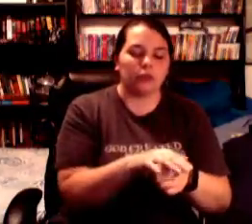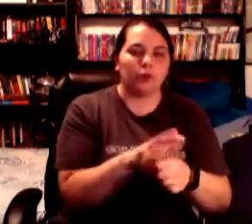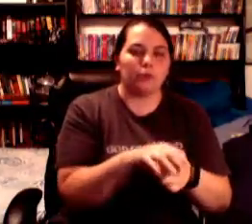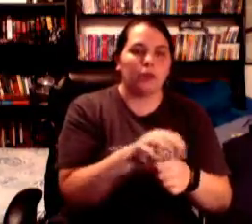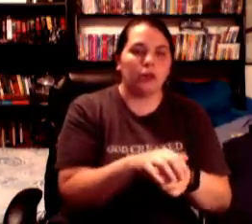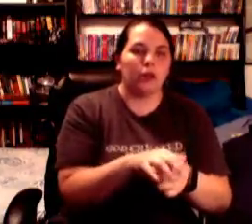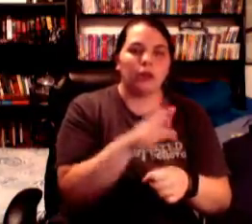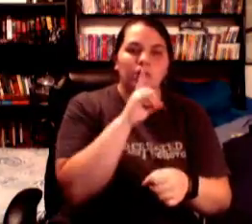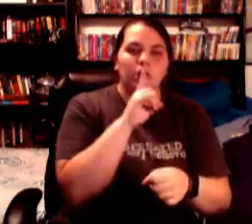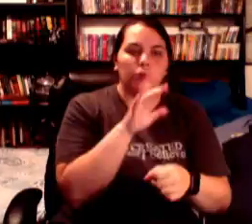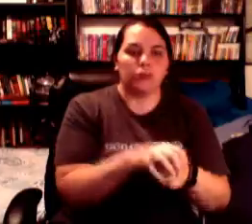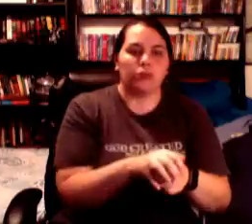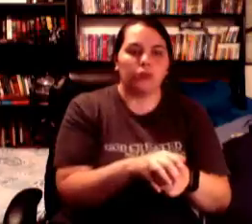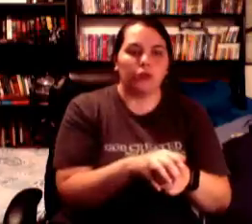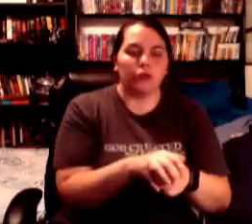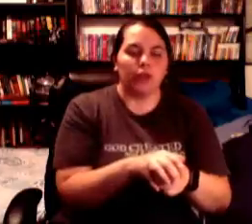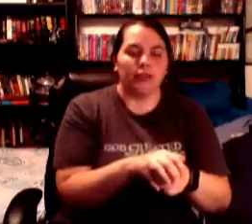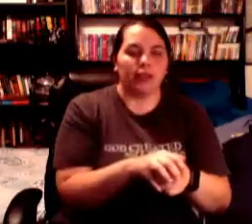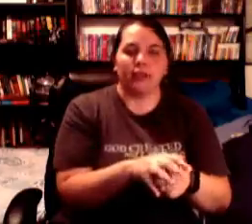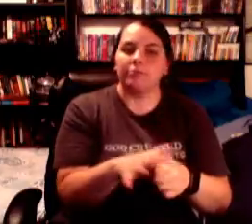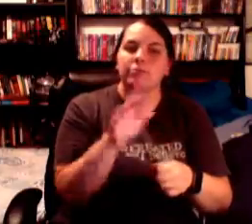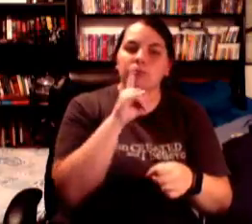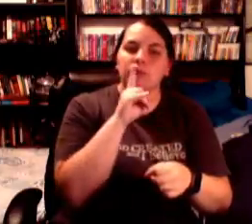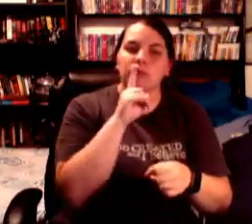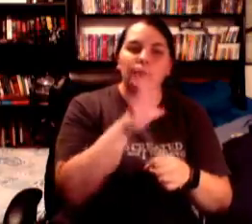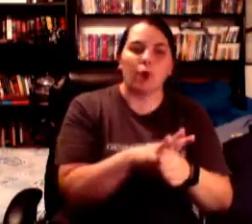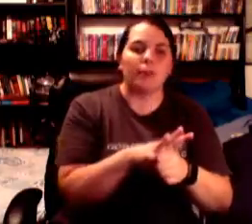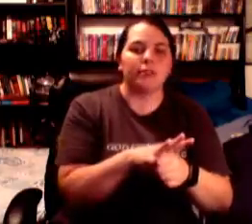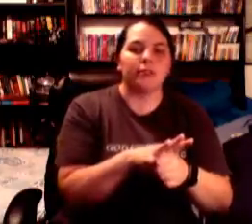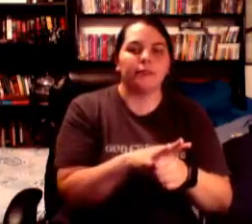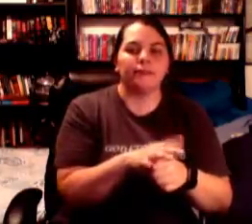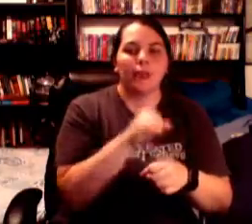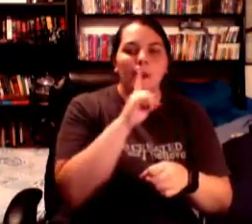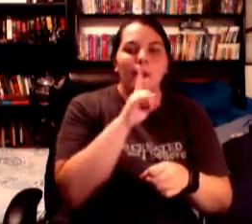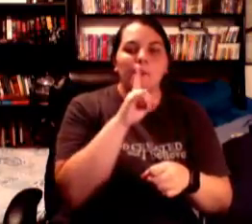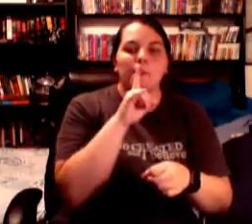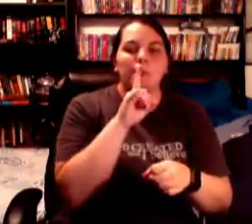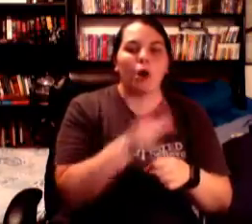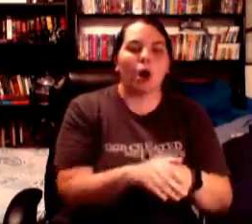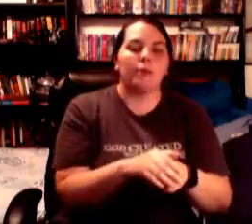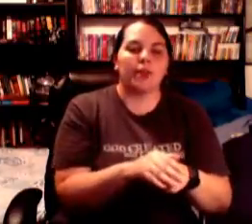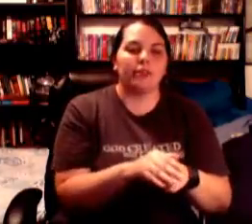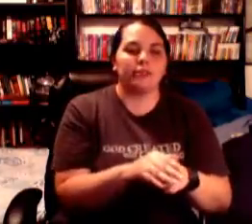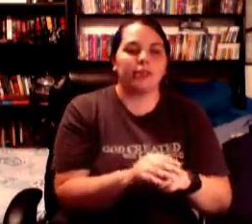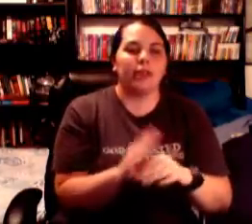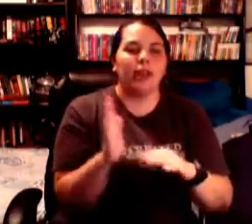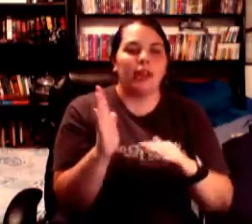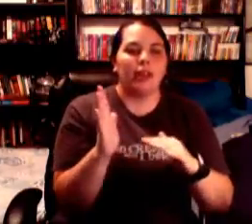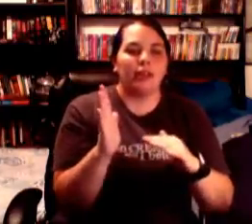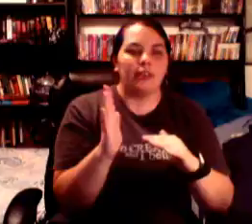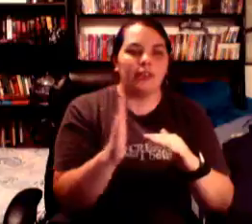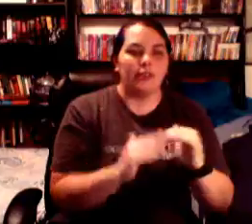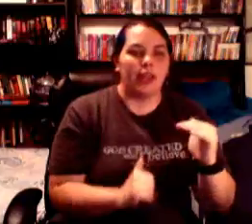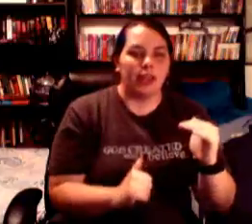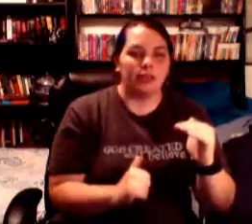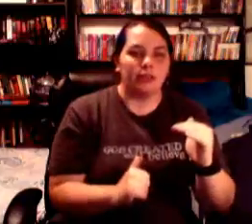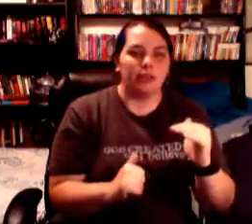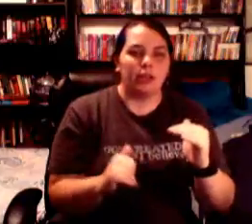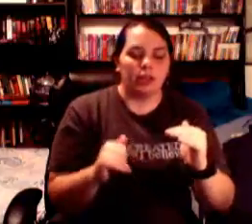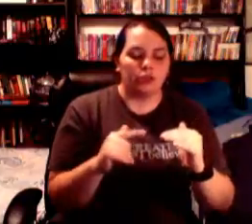up your S hand. So promise. Promise, then. So